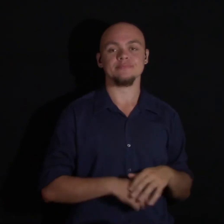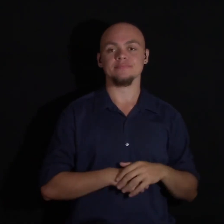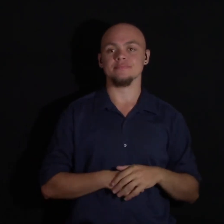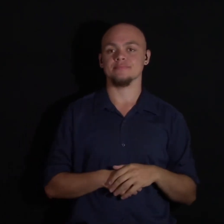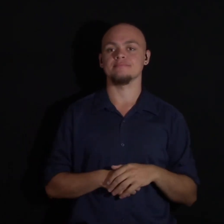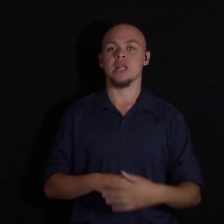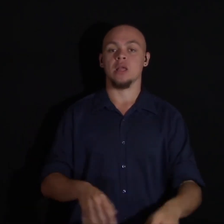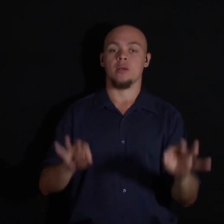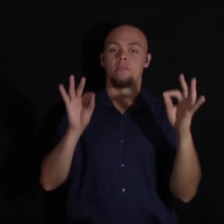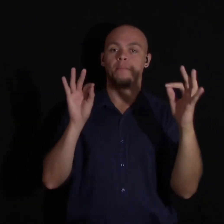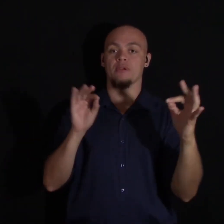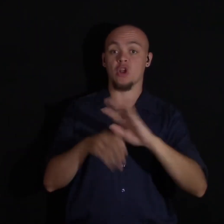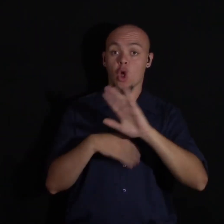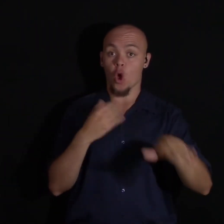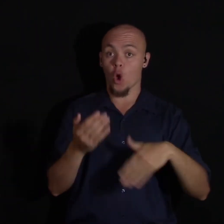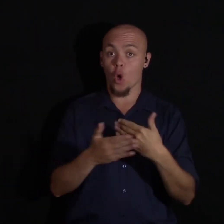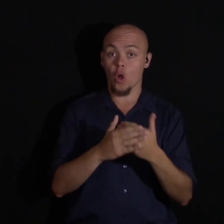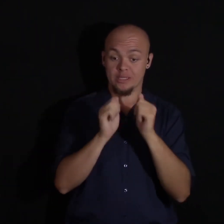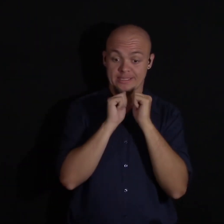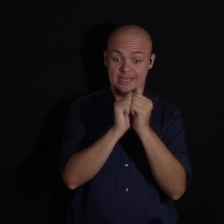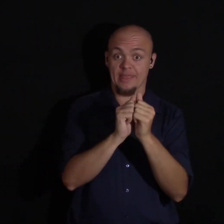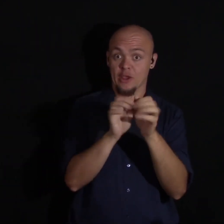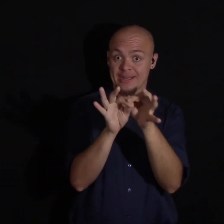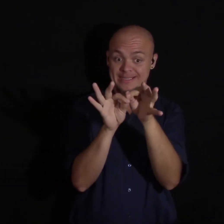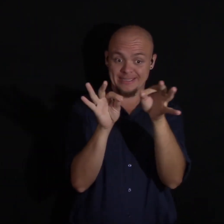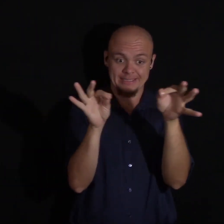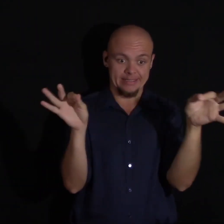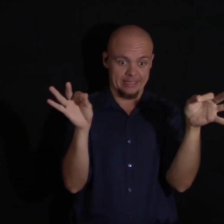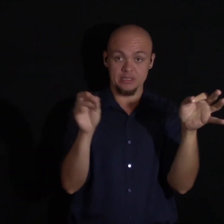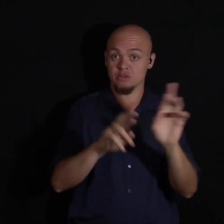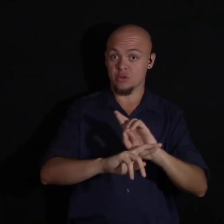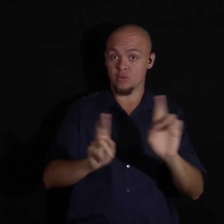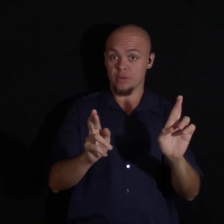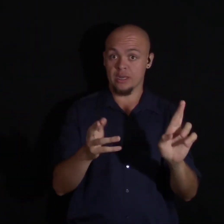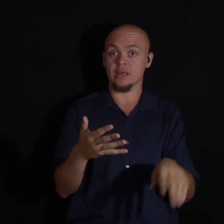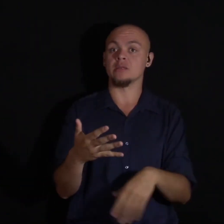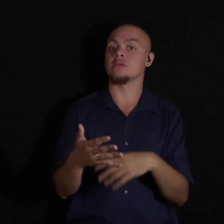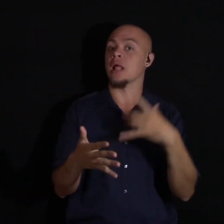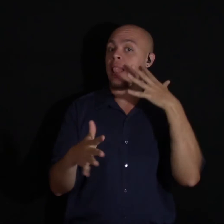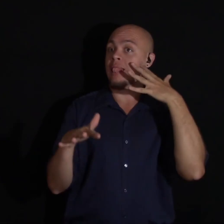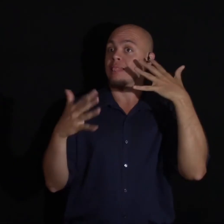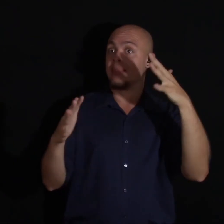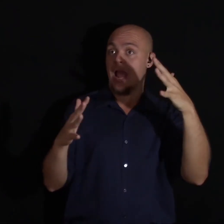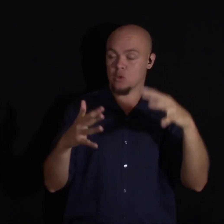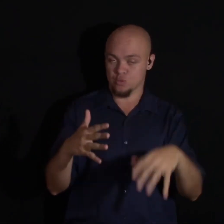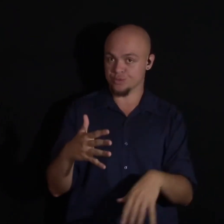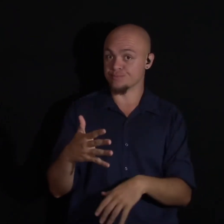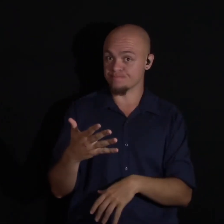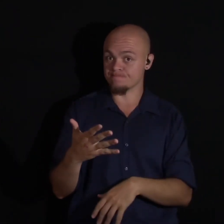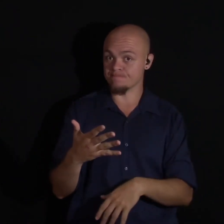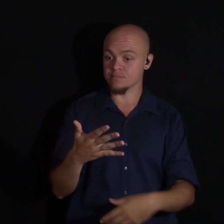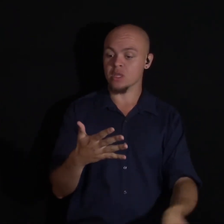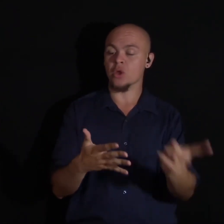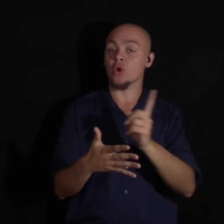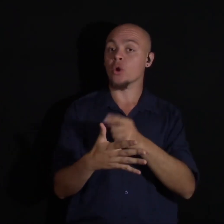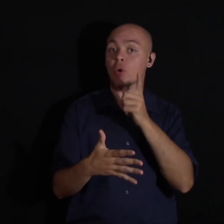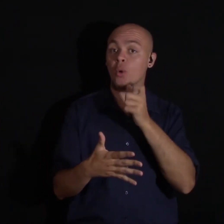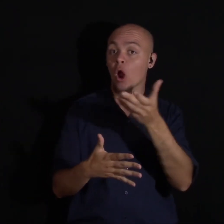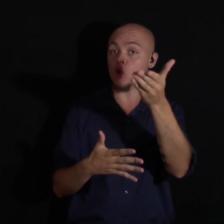Terrific. Now, we're going to put this all together kind of in a sentence, okay? Everyone together, louder than the people in the tent. Who are